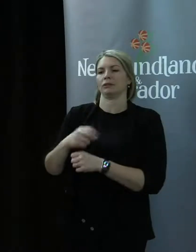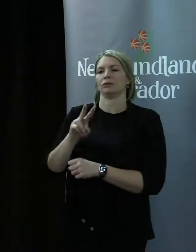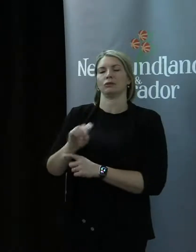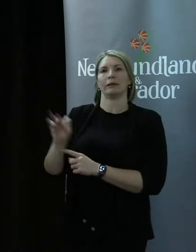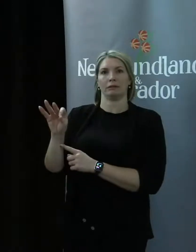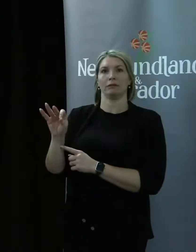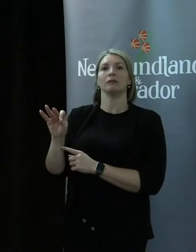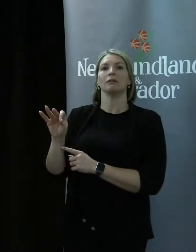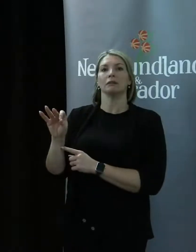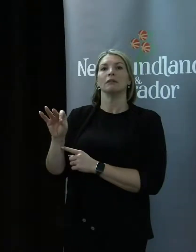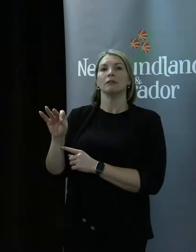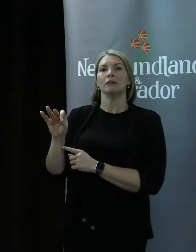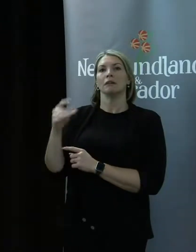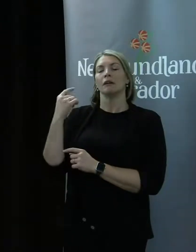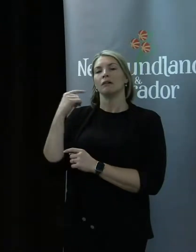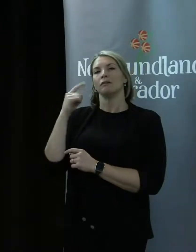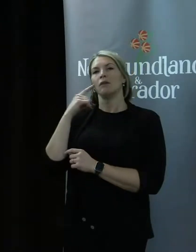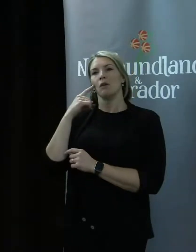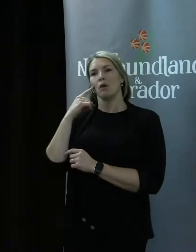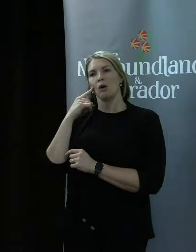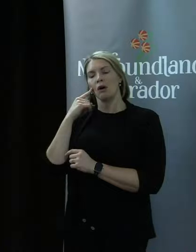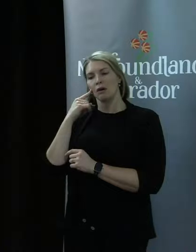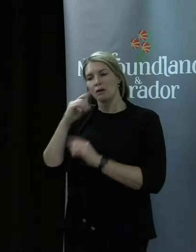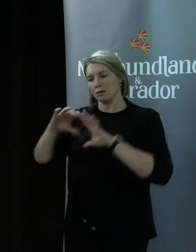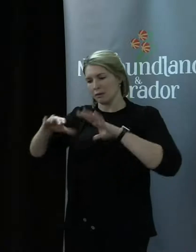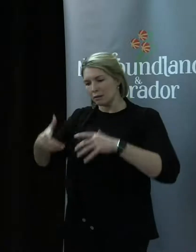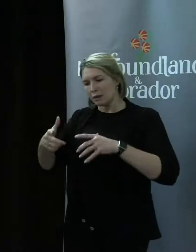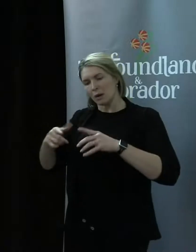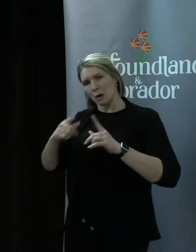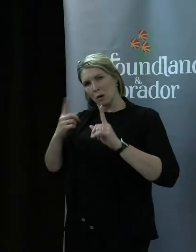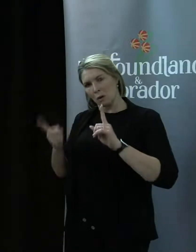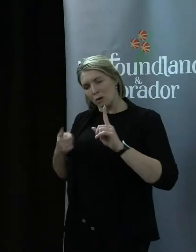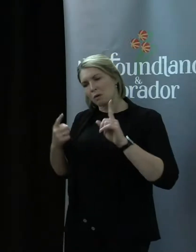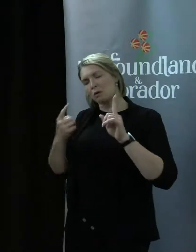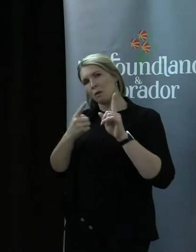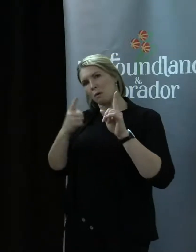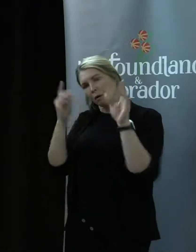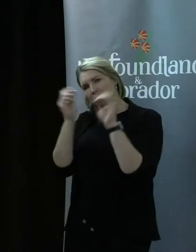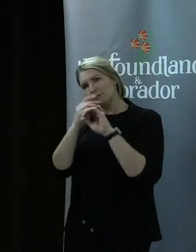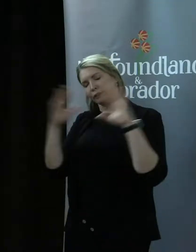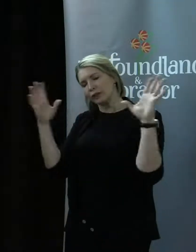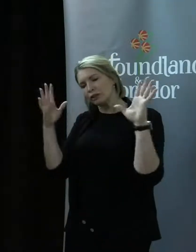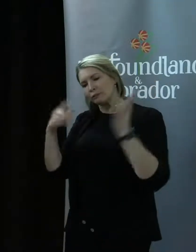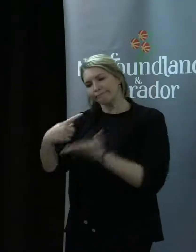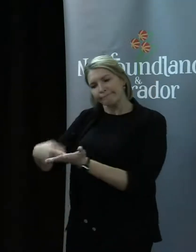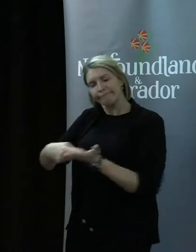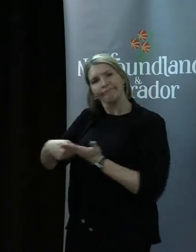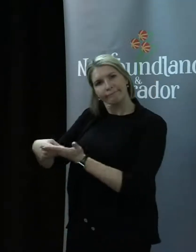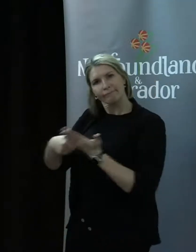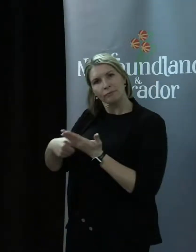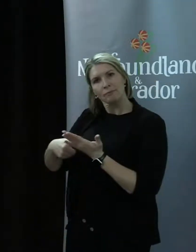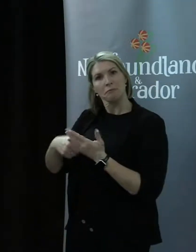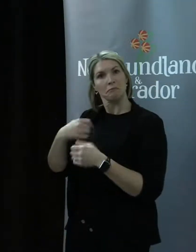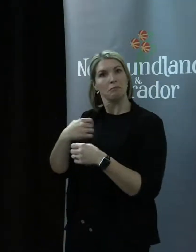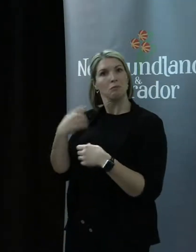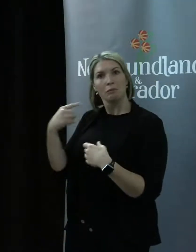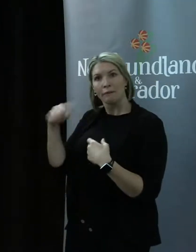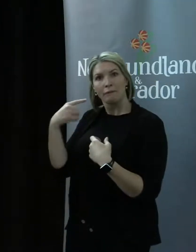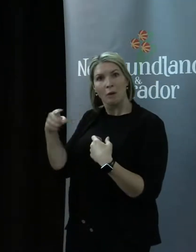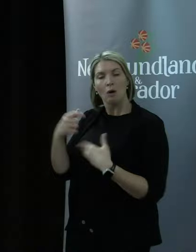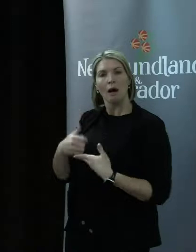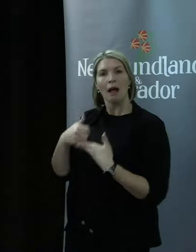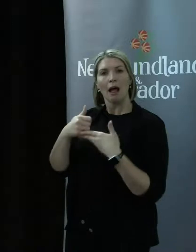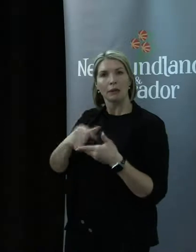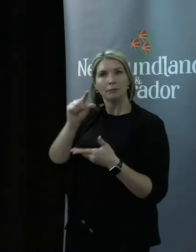lead on common potential, Vision 2020, and ensure our governments and local tourism industry